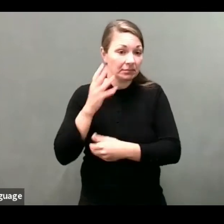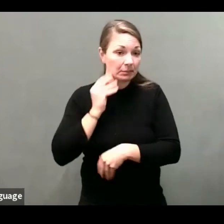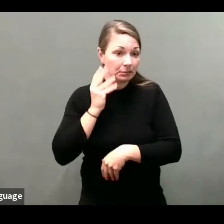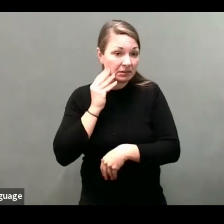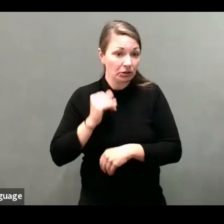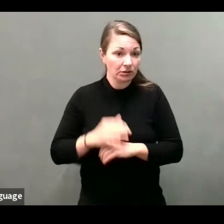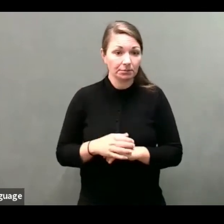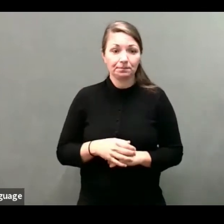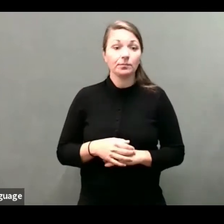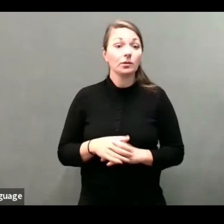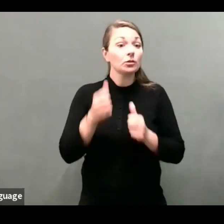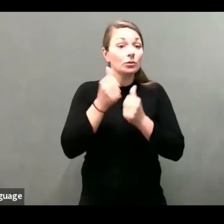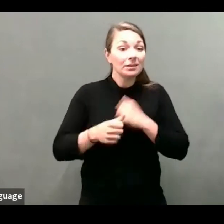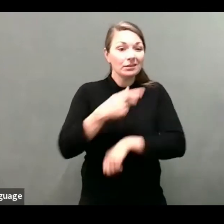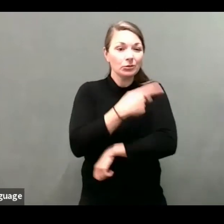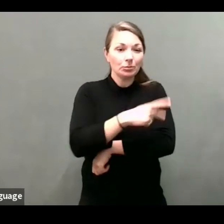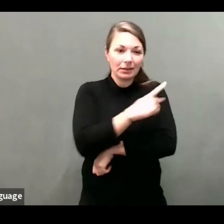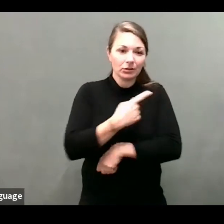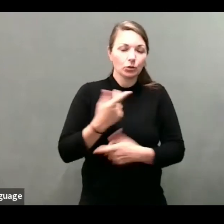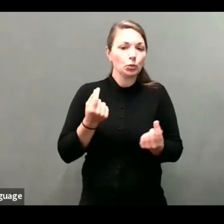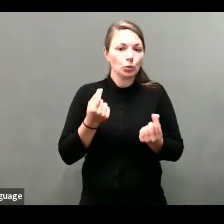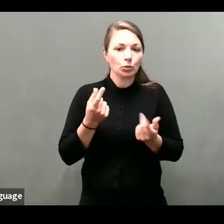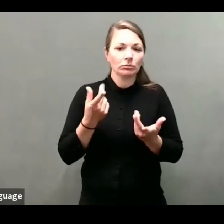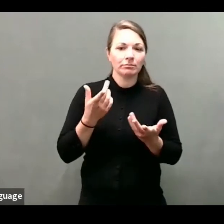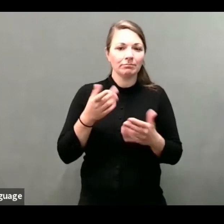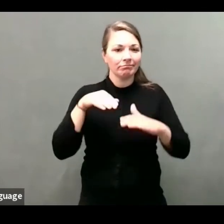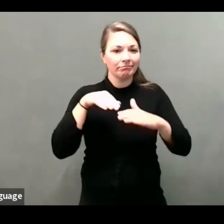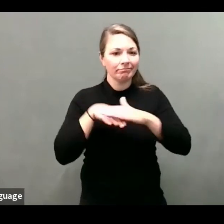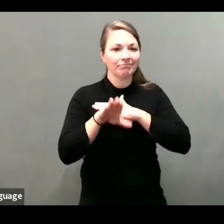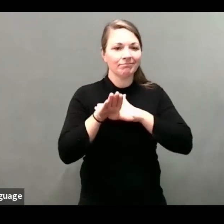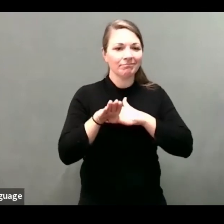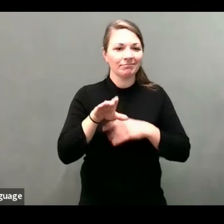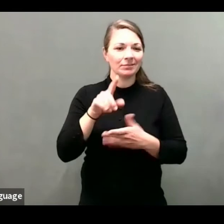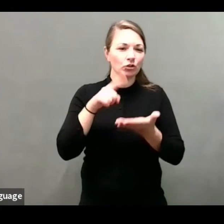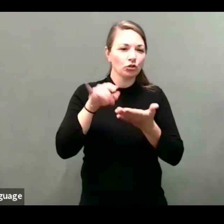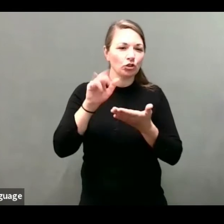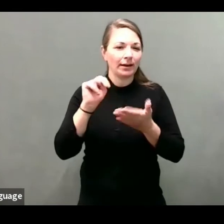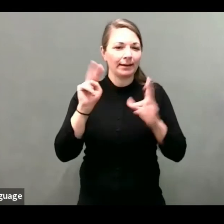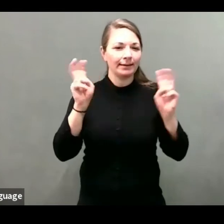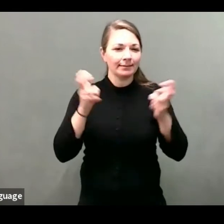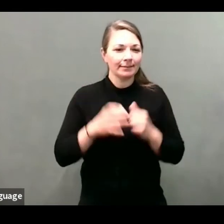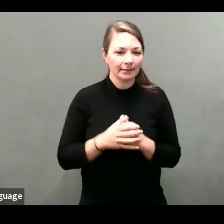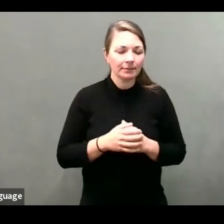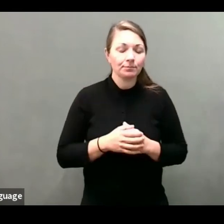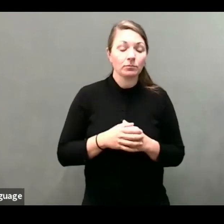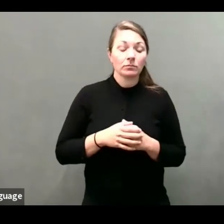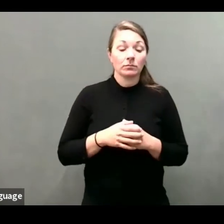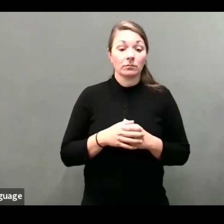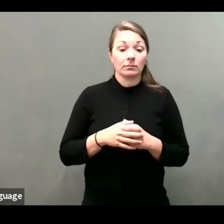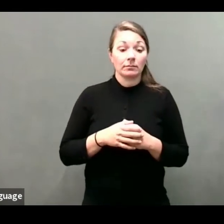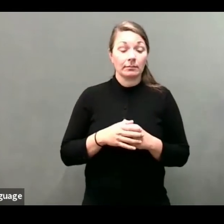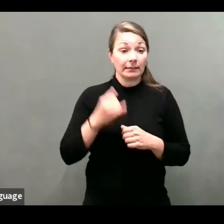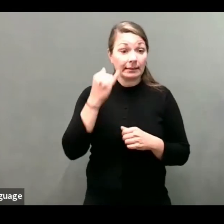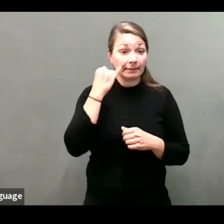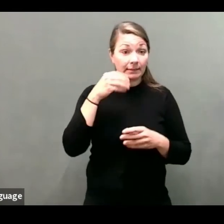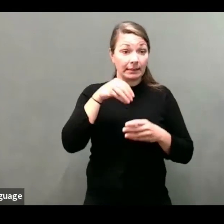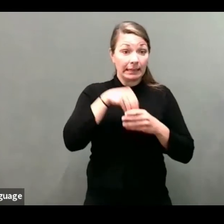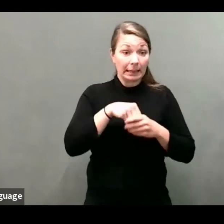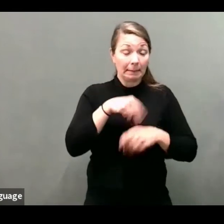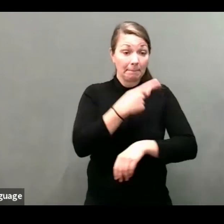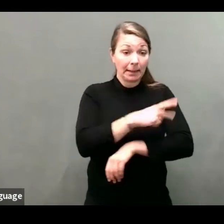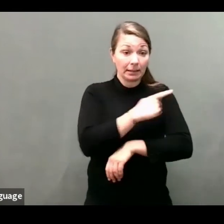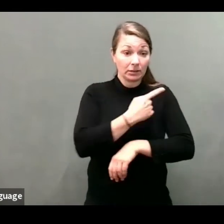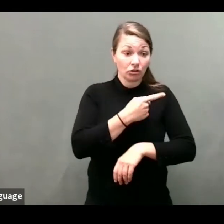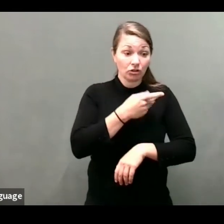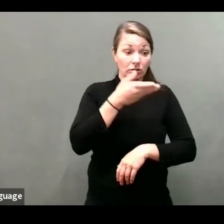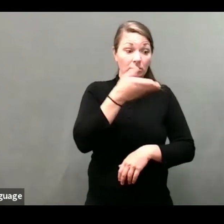every patient who comes into the hospital has to be checked in. If they're inpatient and they're, on a unit somewhere,